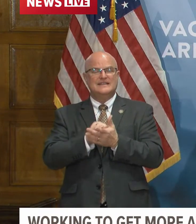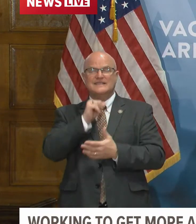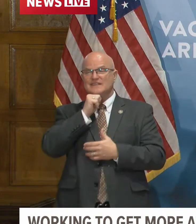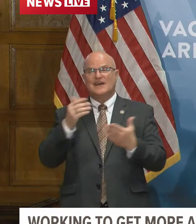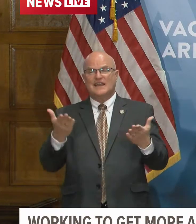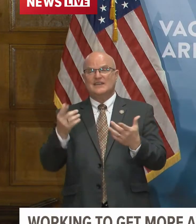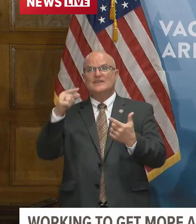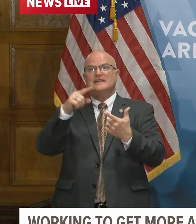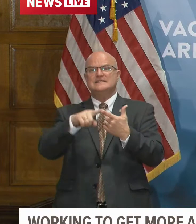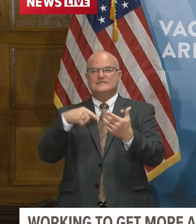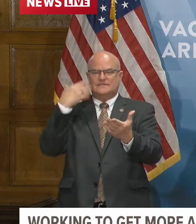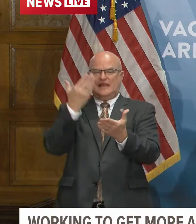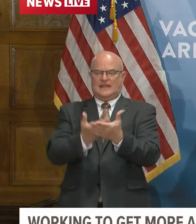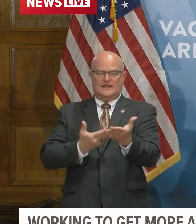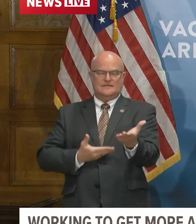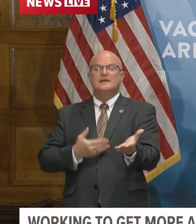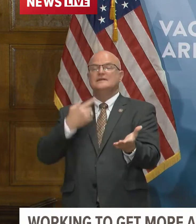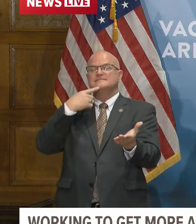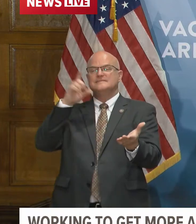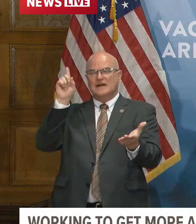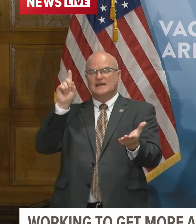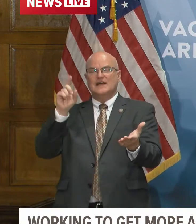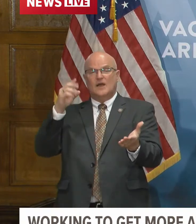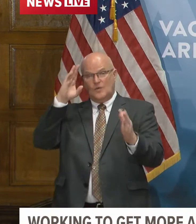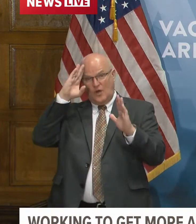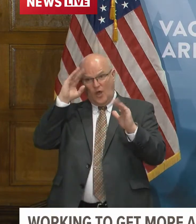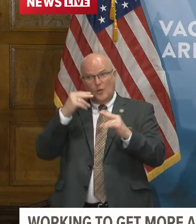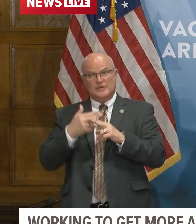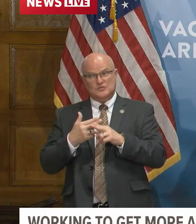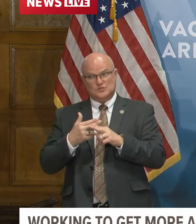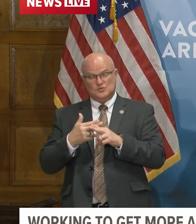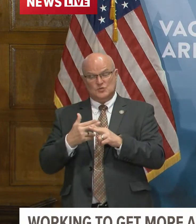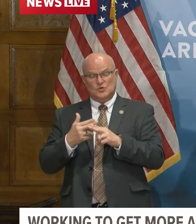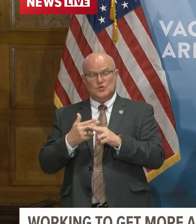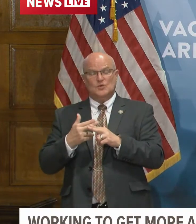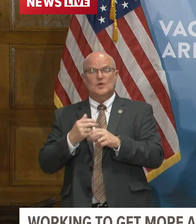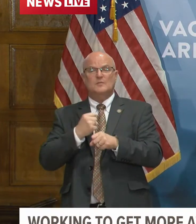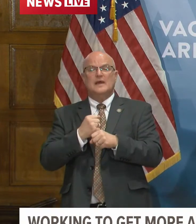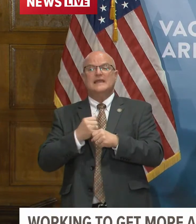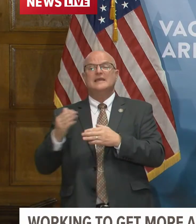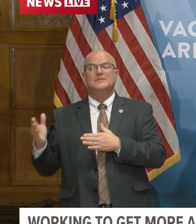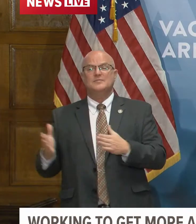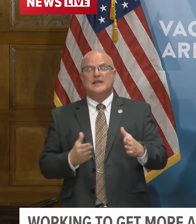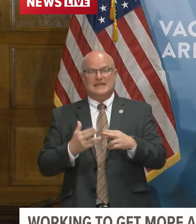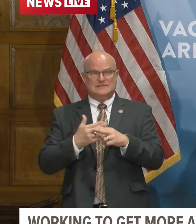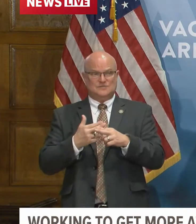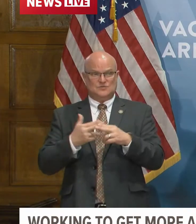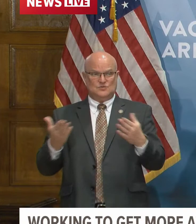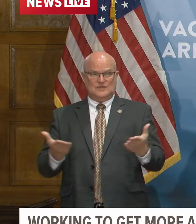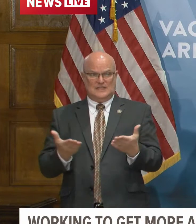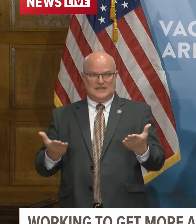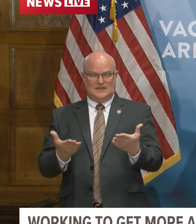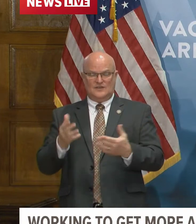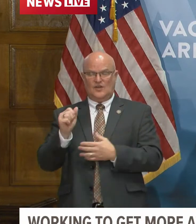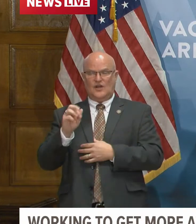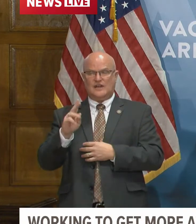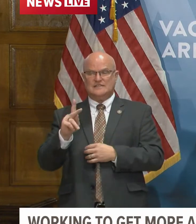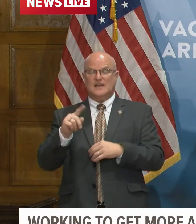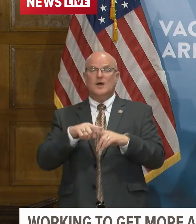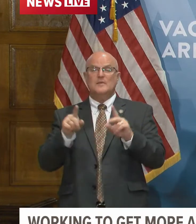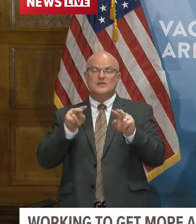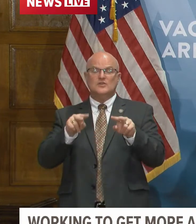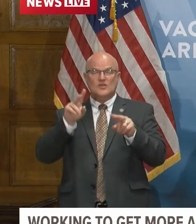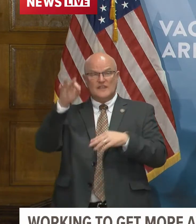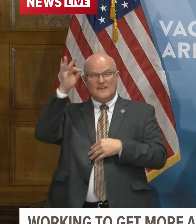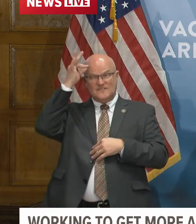not here until they get here, and we're hoping it is soon. We're making plans for it to be soon here, but whenever you look at